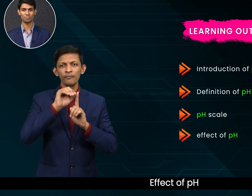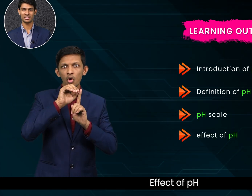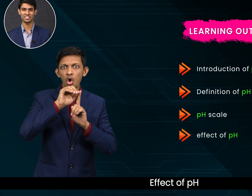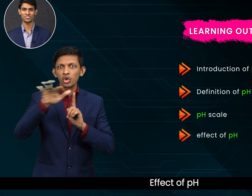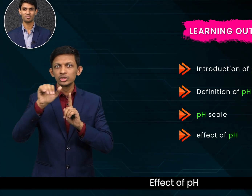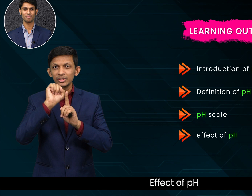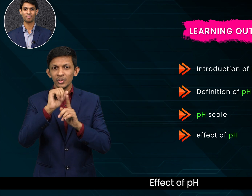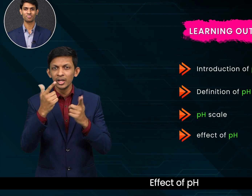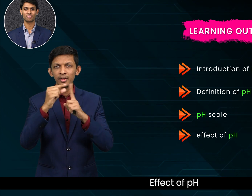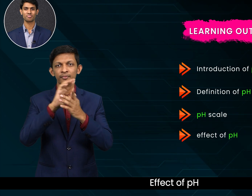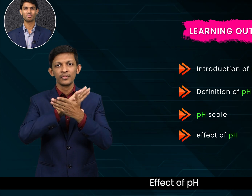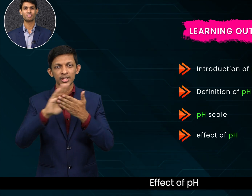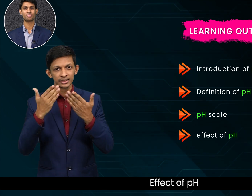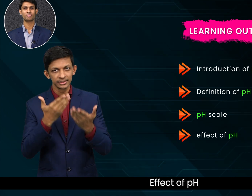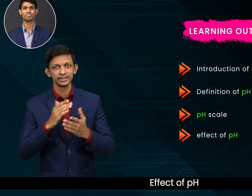effect of pH.